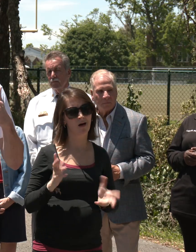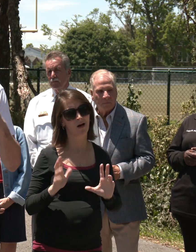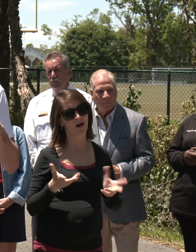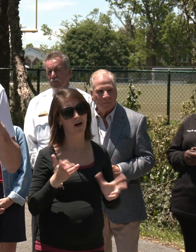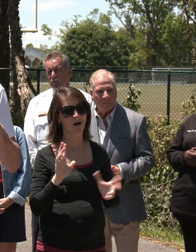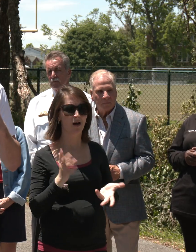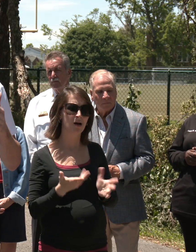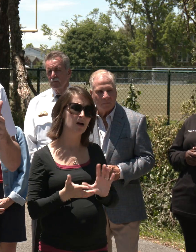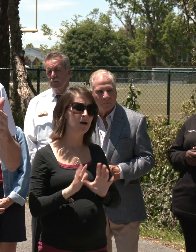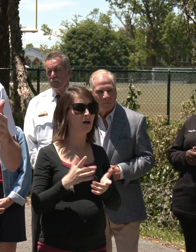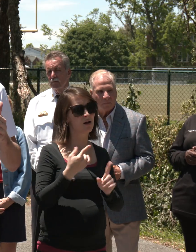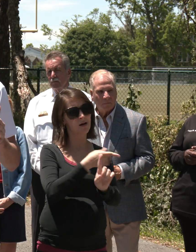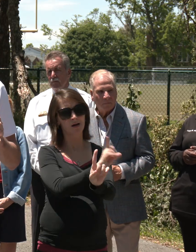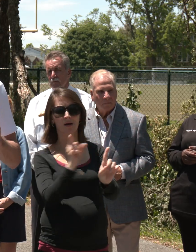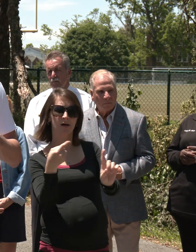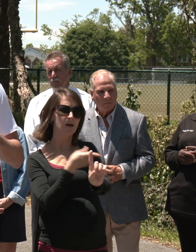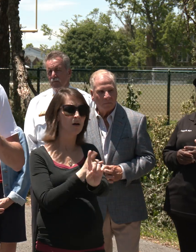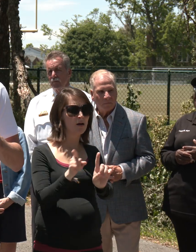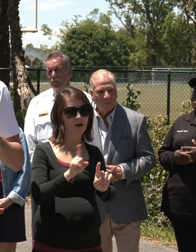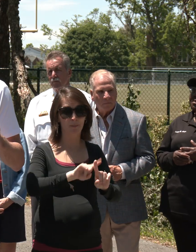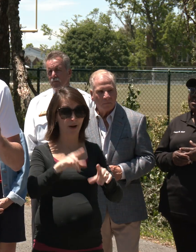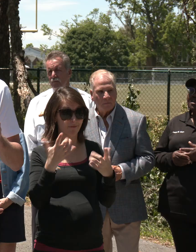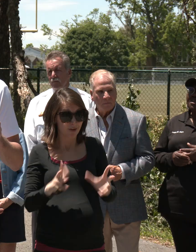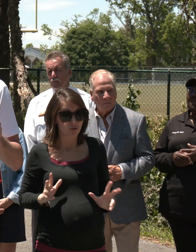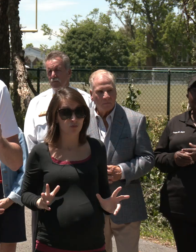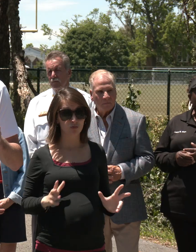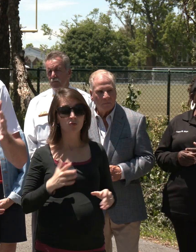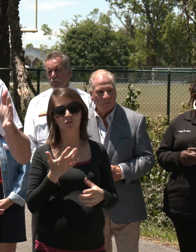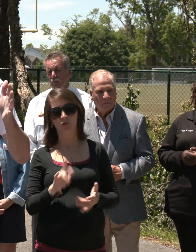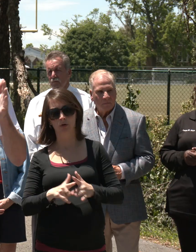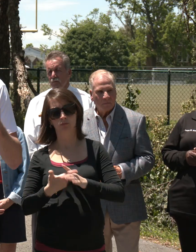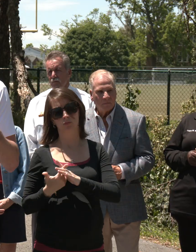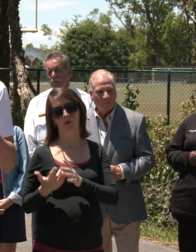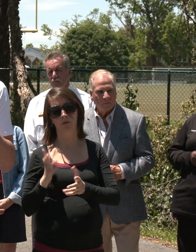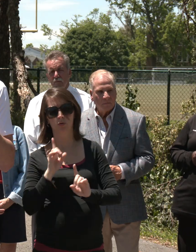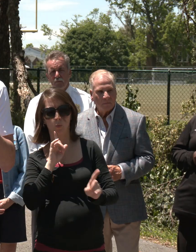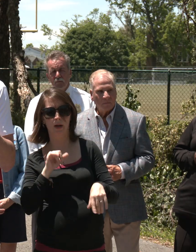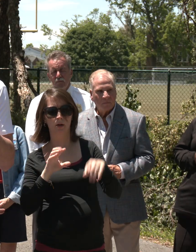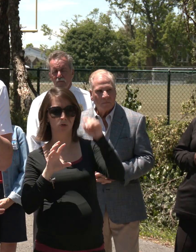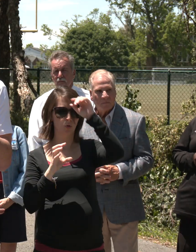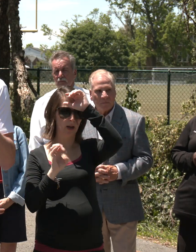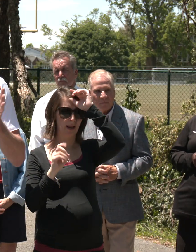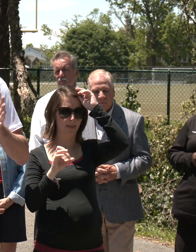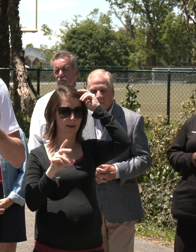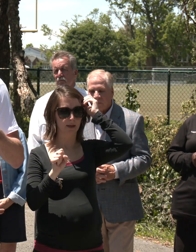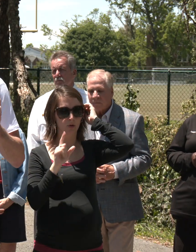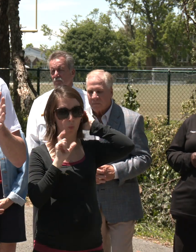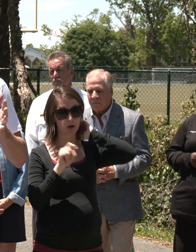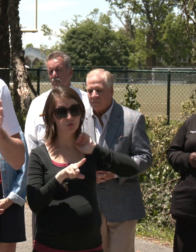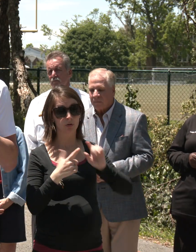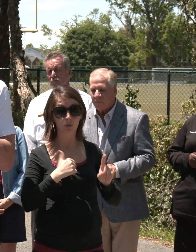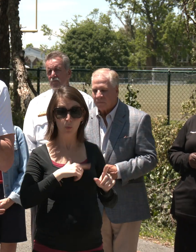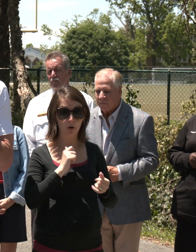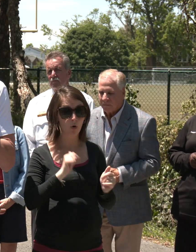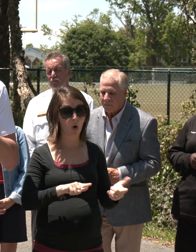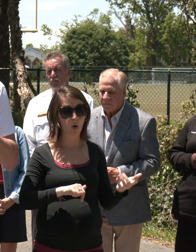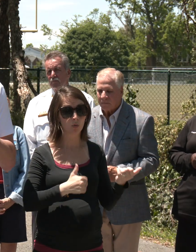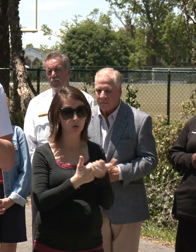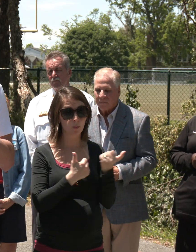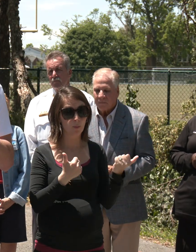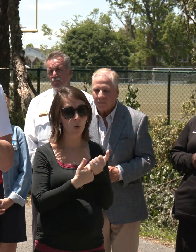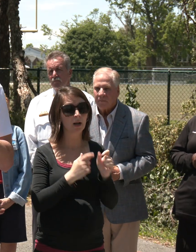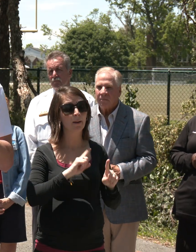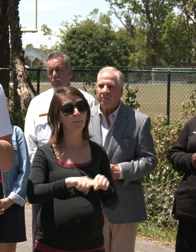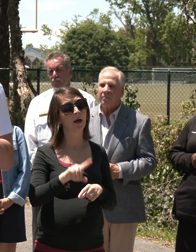that, but they are done. That's a good thing. And to sort of dovetail into Elliot's question, effectively what the governor has asked for, which we're all supporting, was the